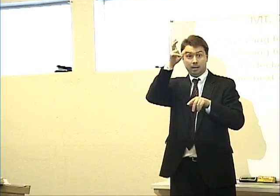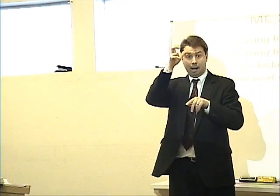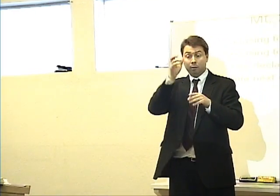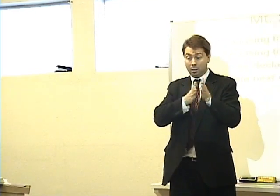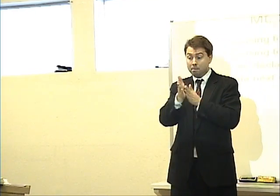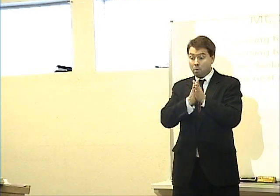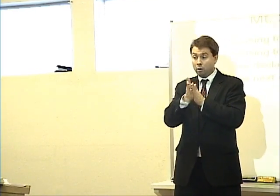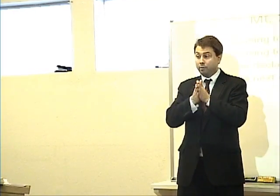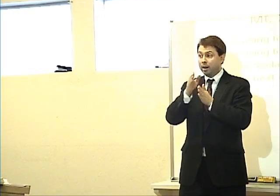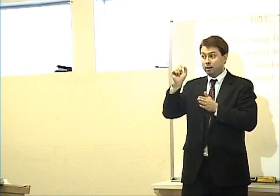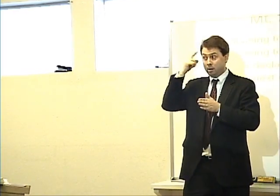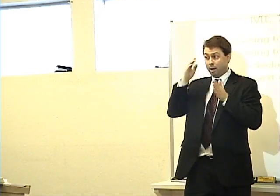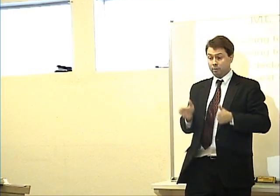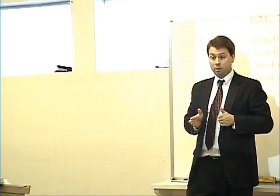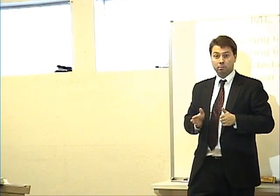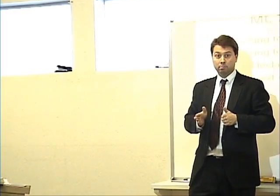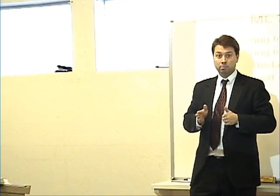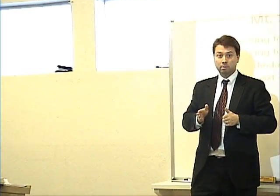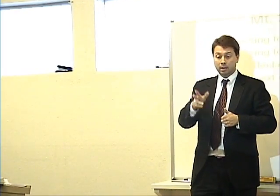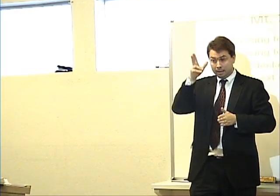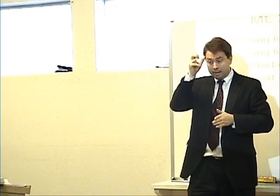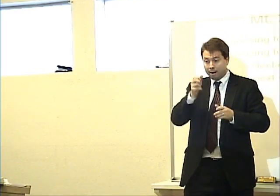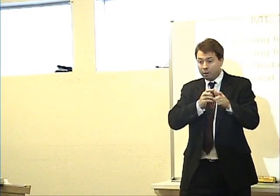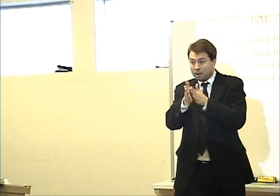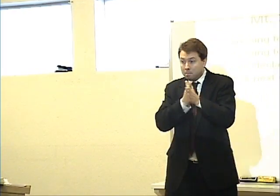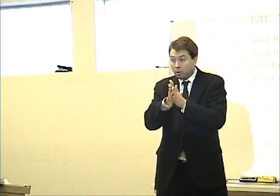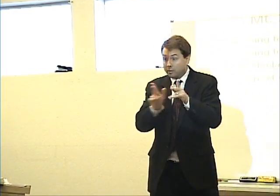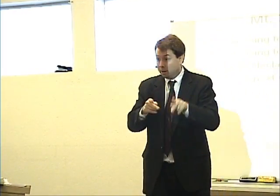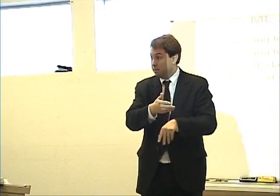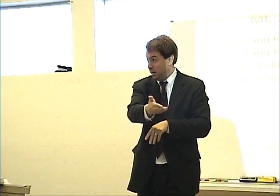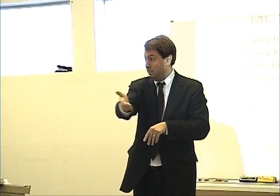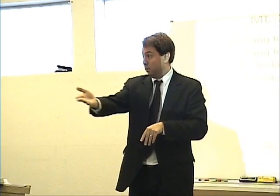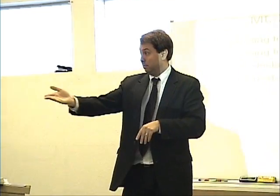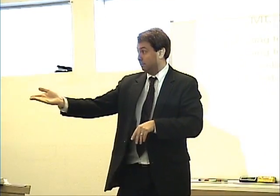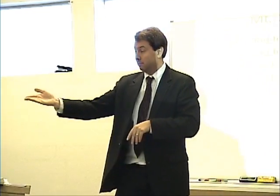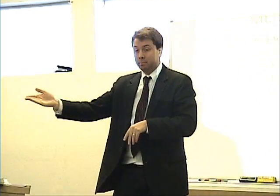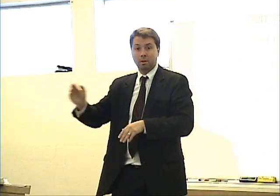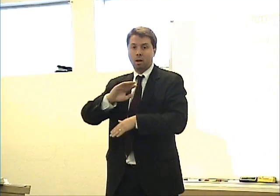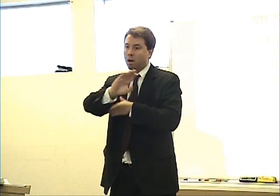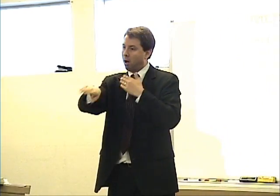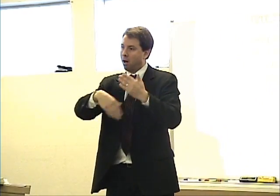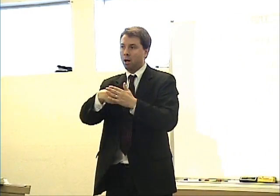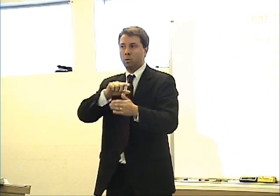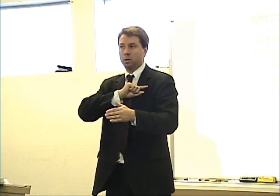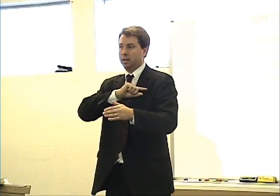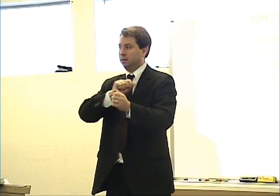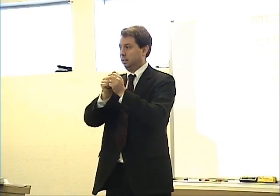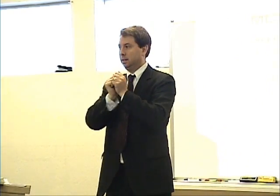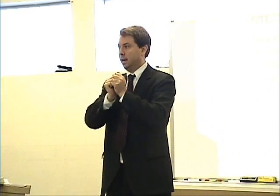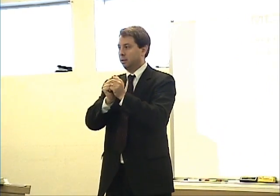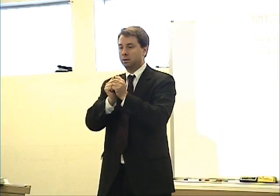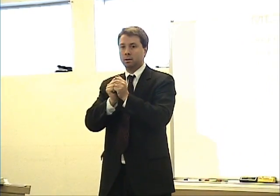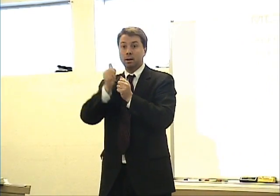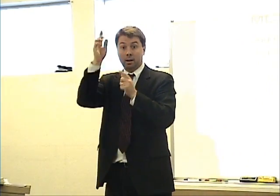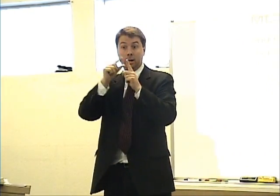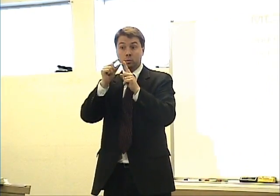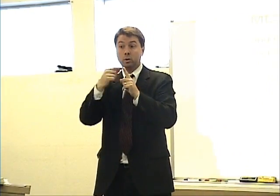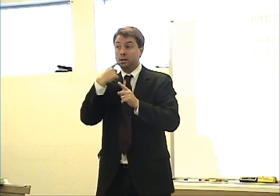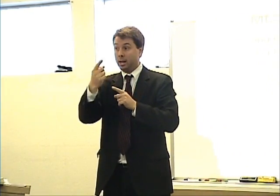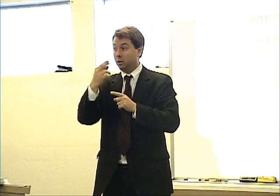people. The devil had motivated the governor. The devil had motivated the people. All were guilty together. God's word tells